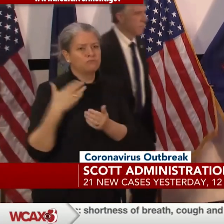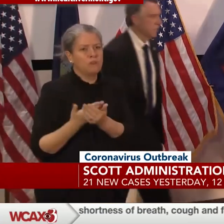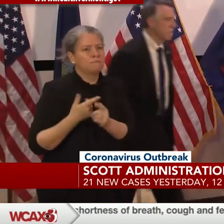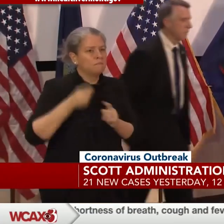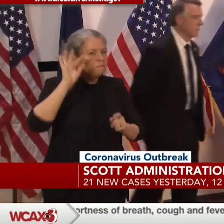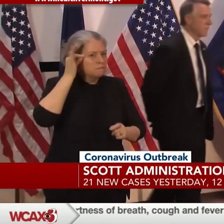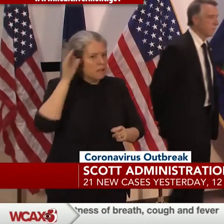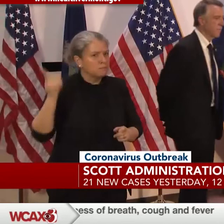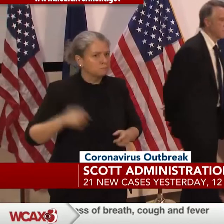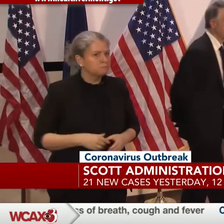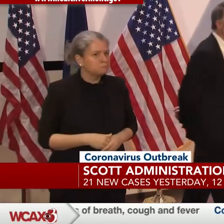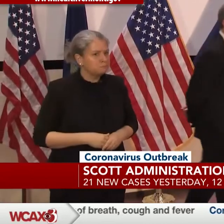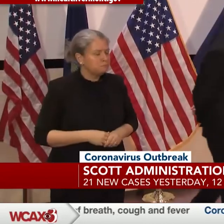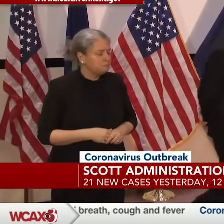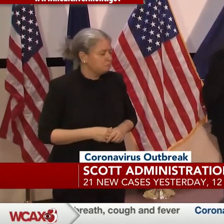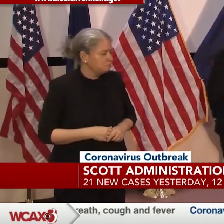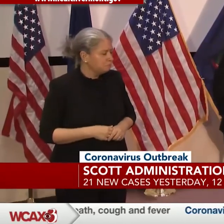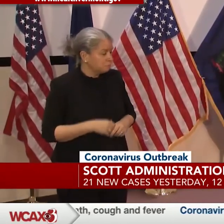All set,